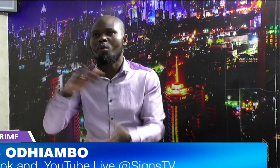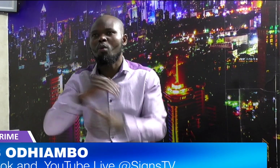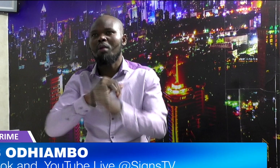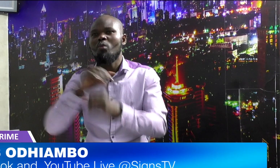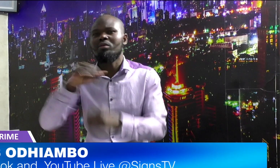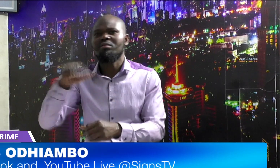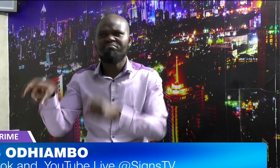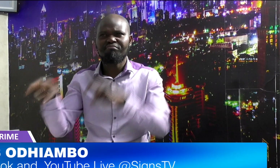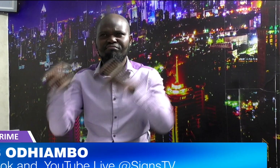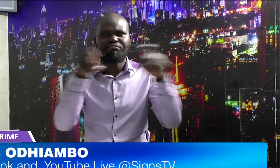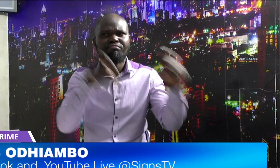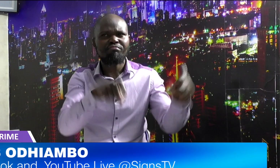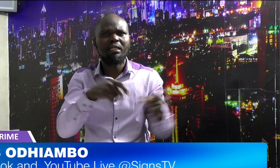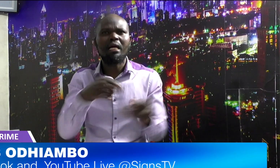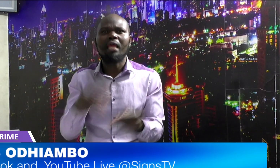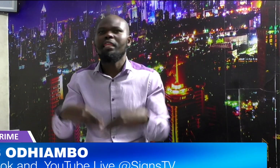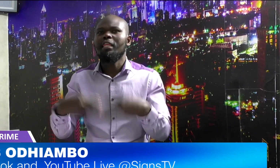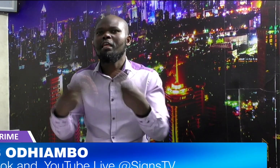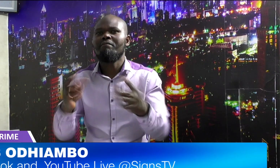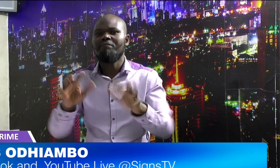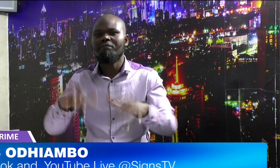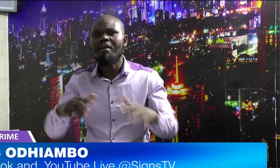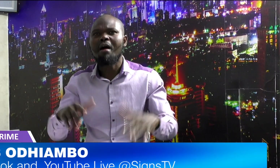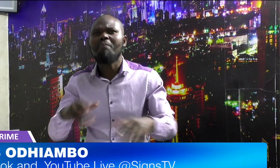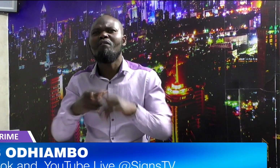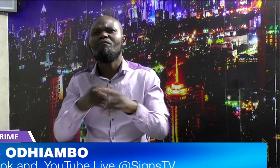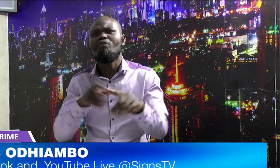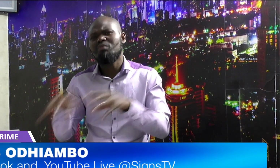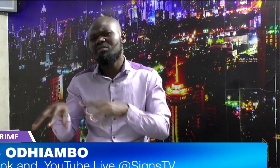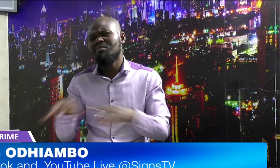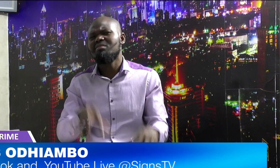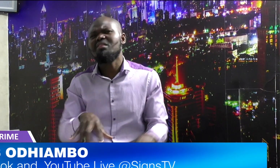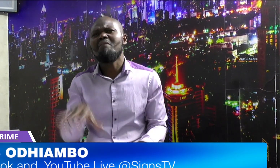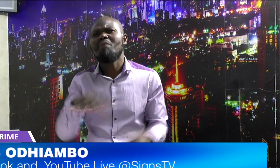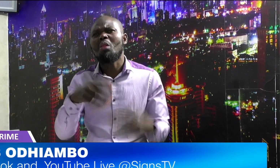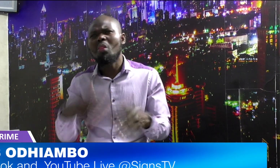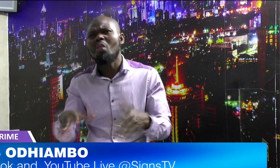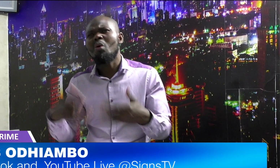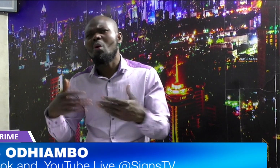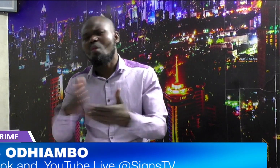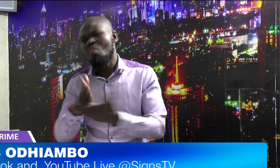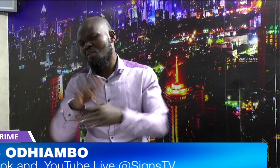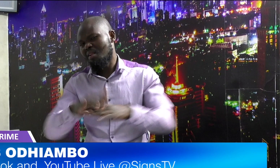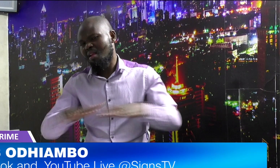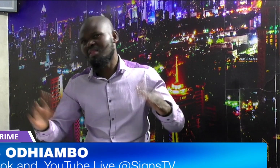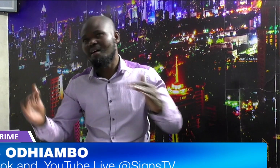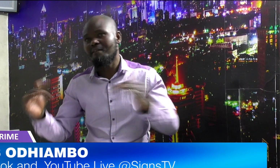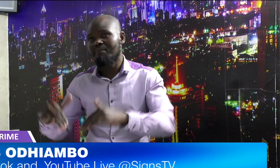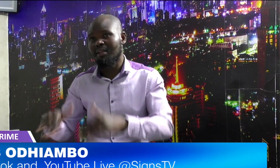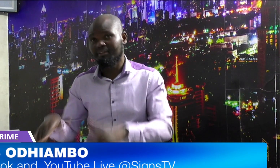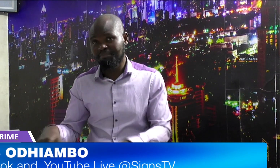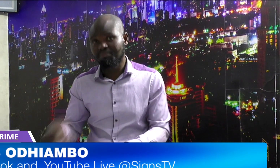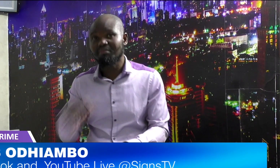maintenance of the drainage system and has also procured another evacuation